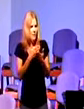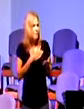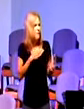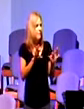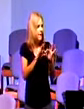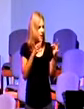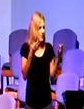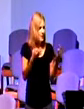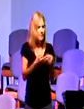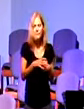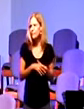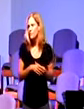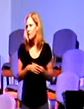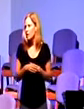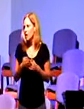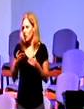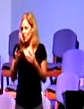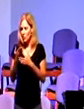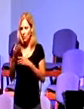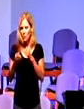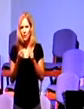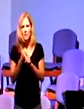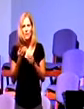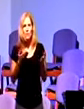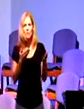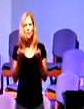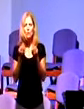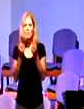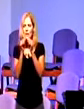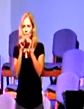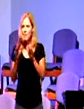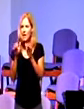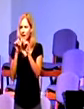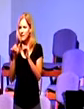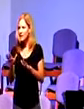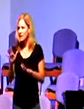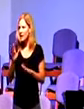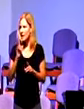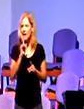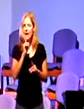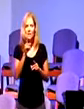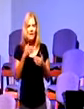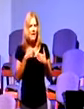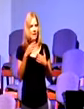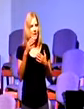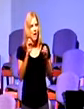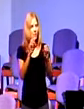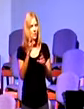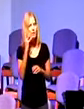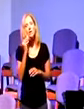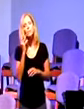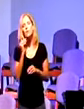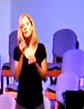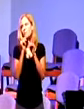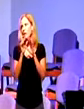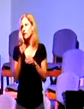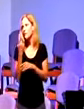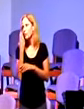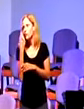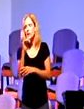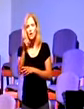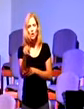family. And over the years, it brought me so many blessings. And I actually got to experience one of these blessings just this